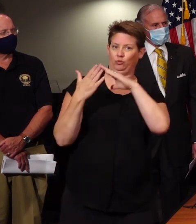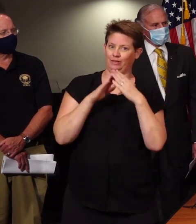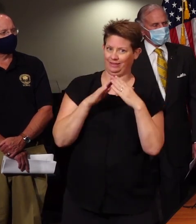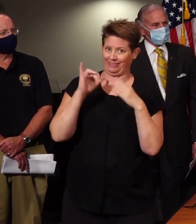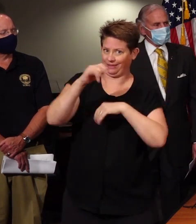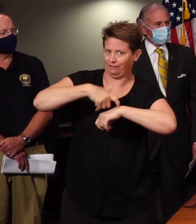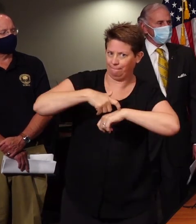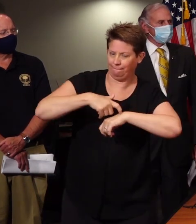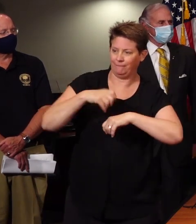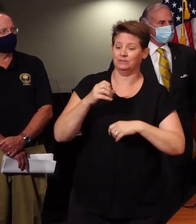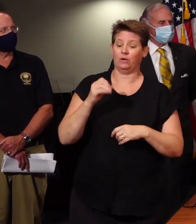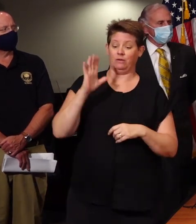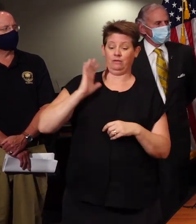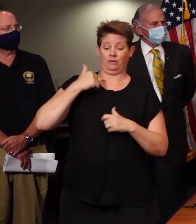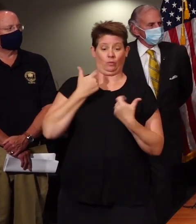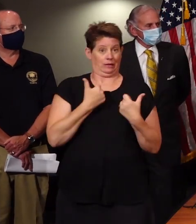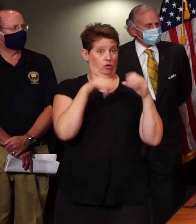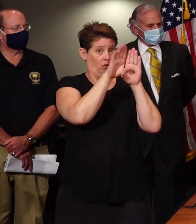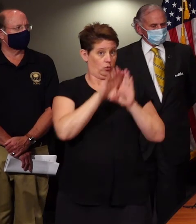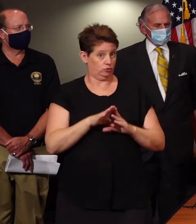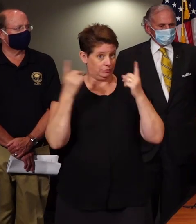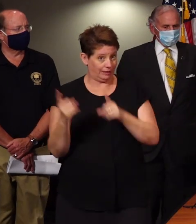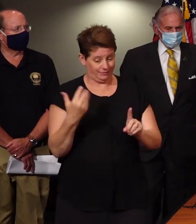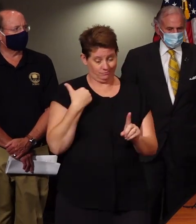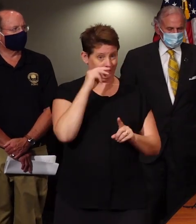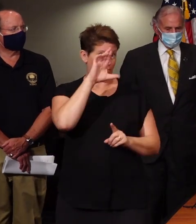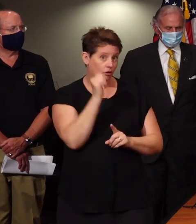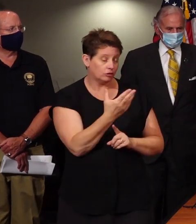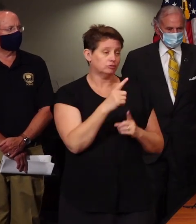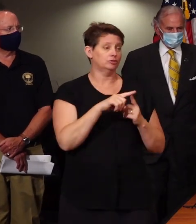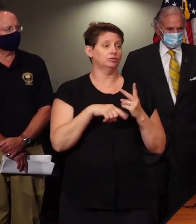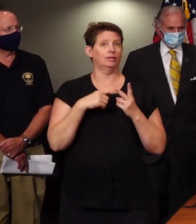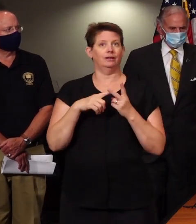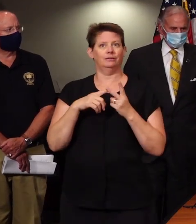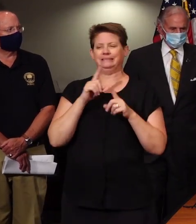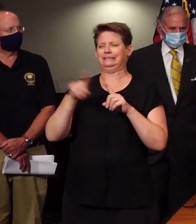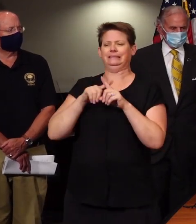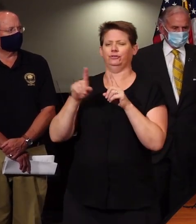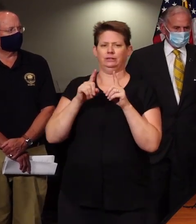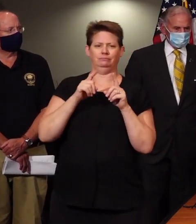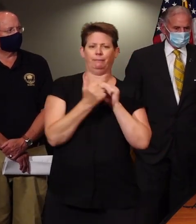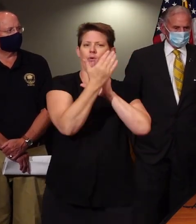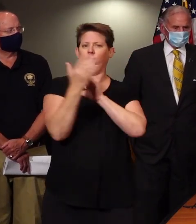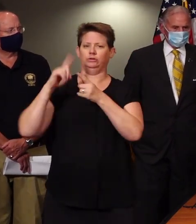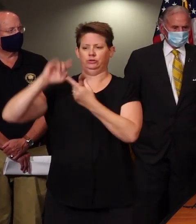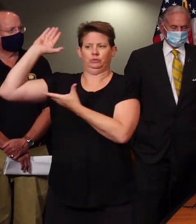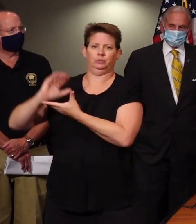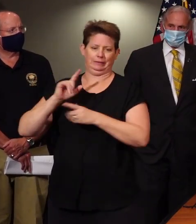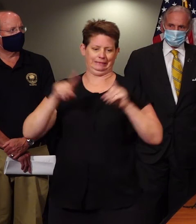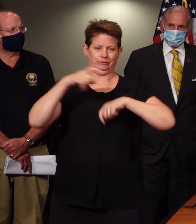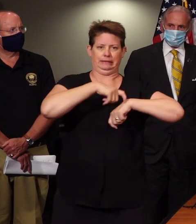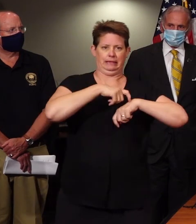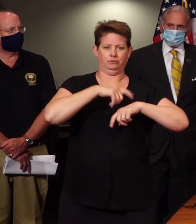back at what closures were in place back in March, and so you're looking at different interventions at different points in time, which makes it